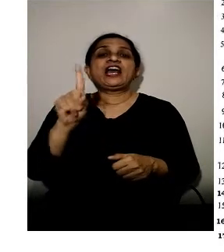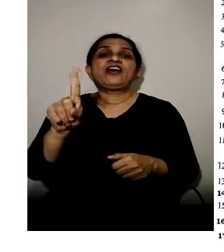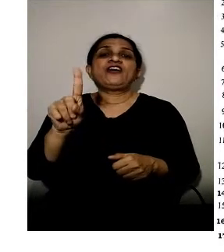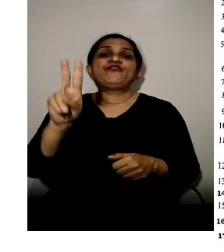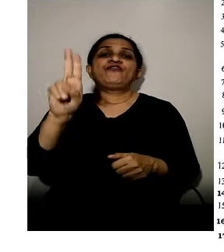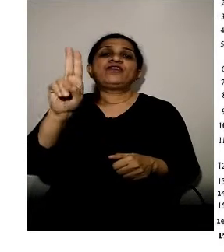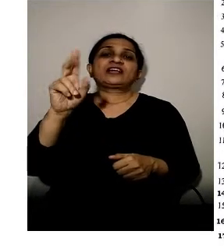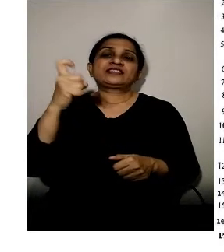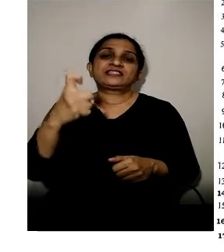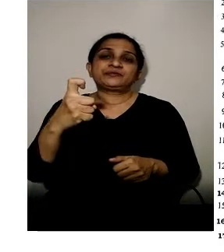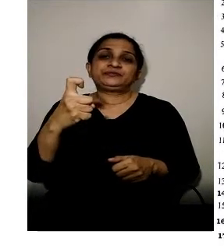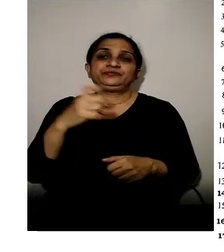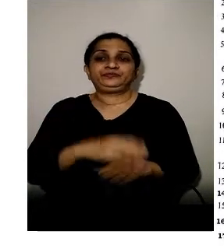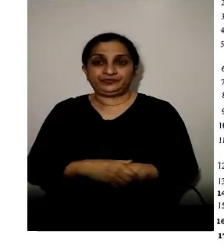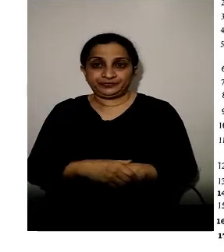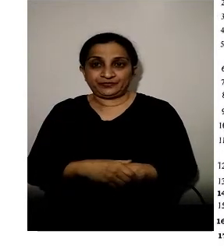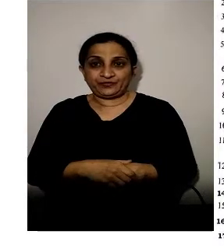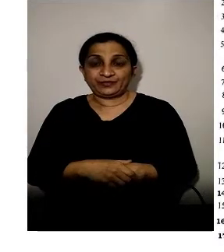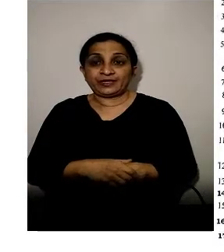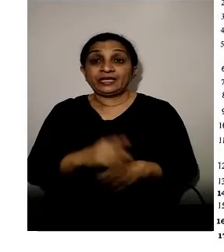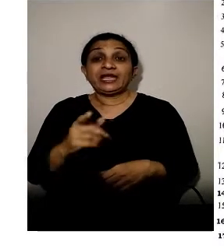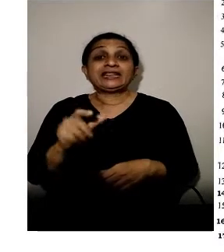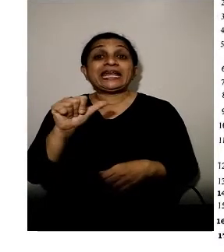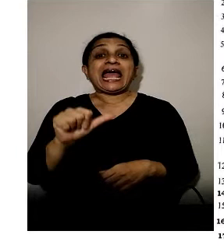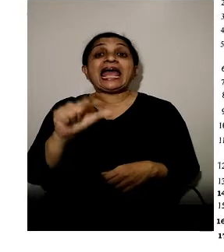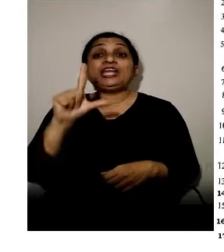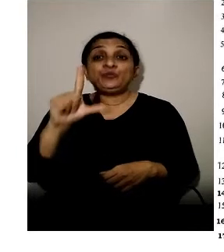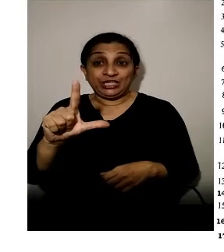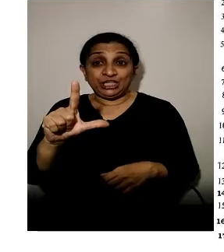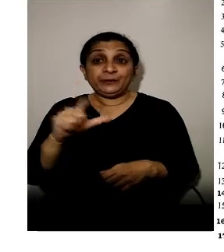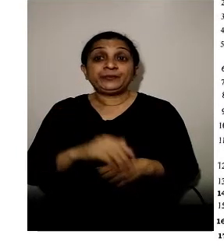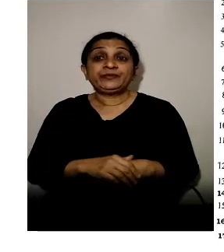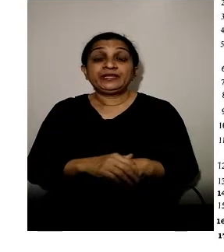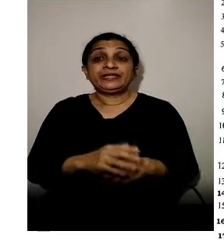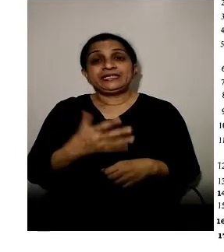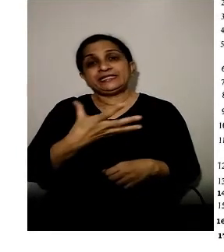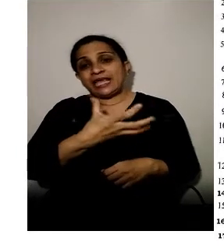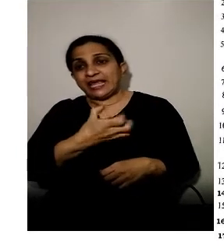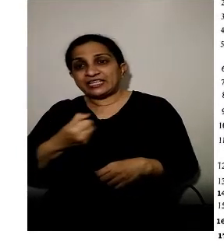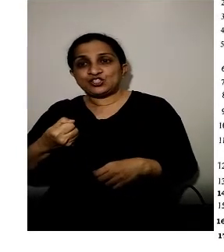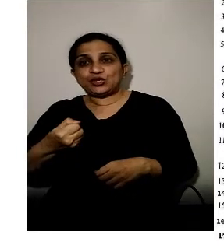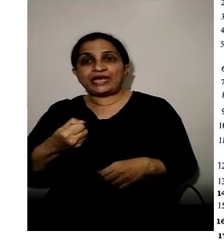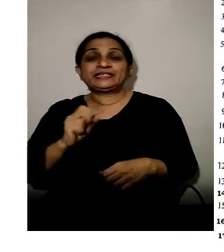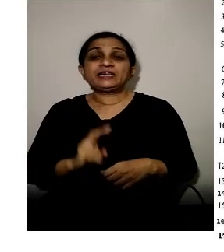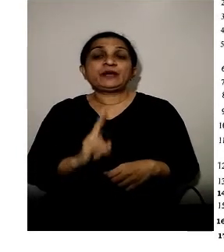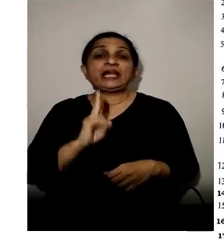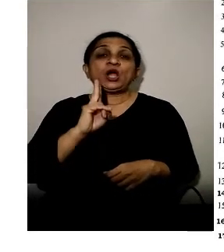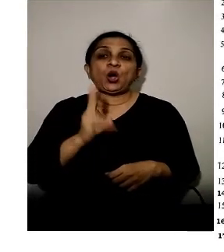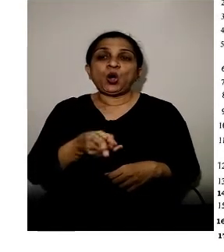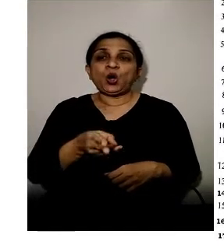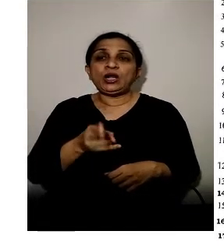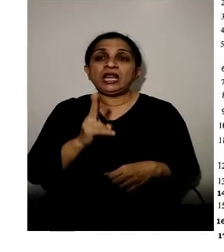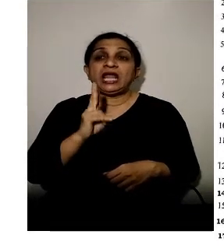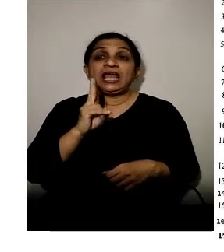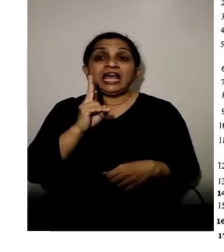flux then aluminium is extracted by